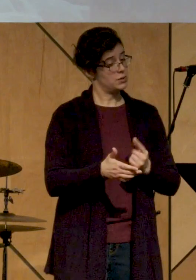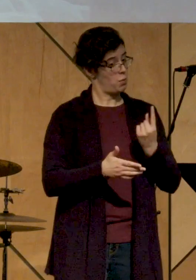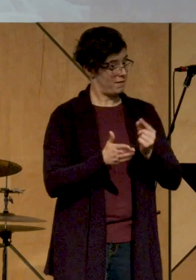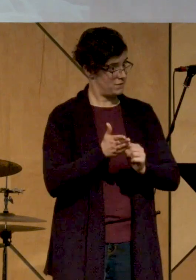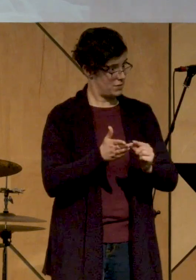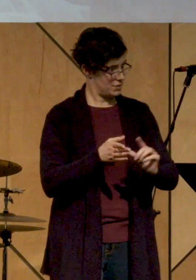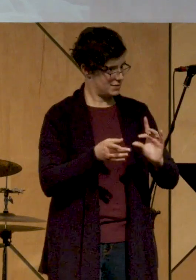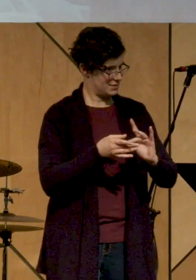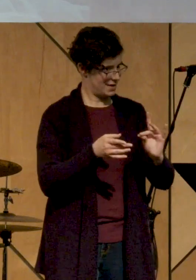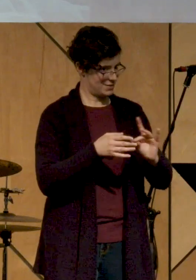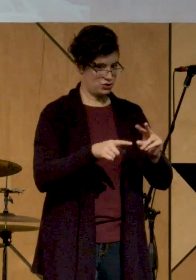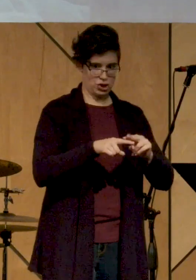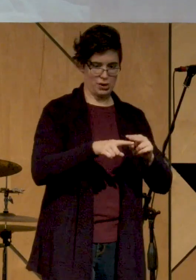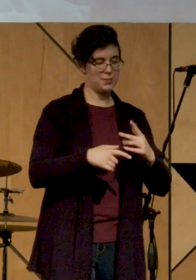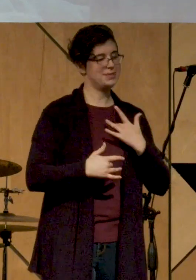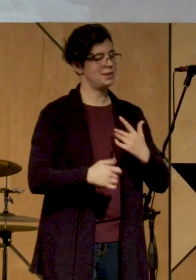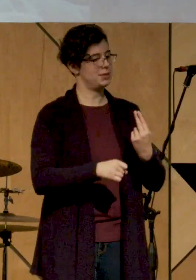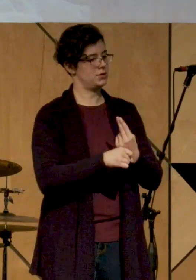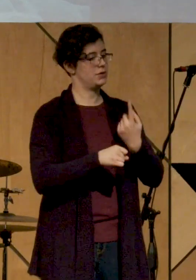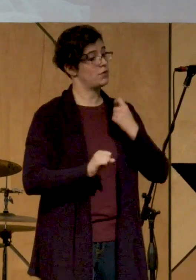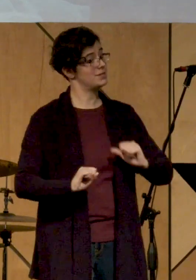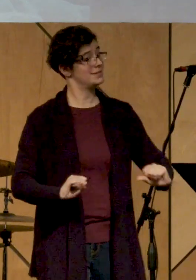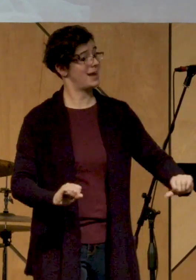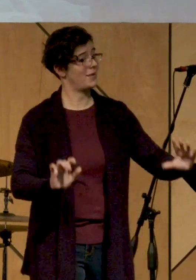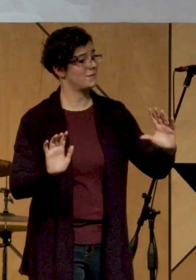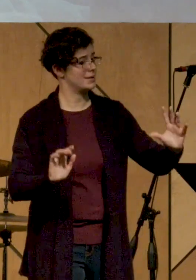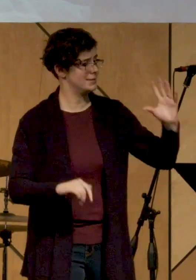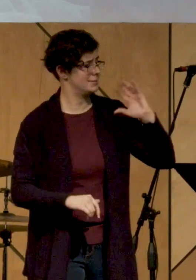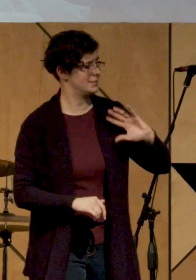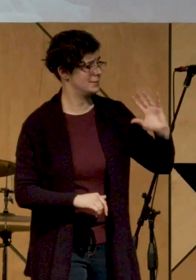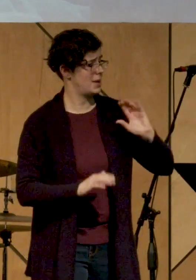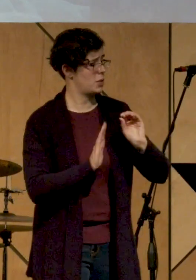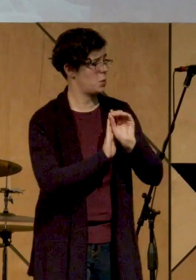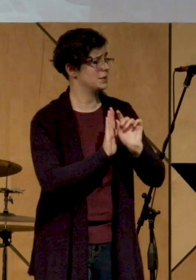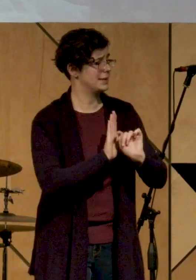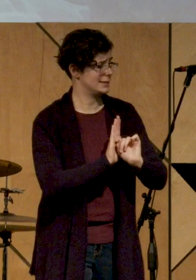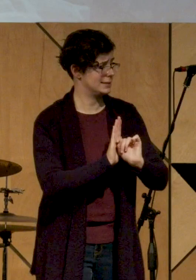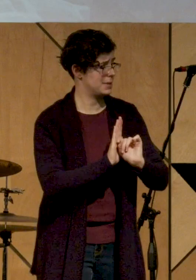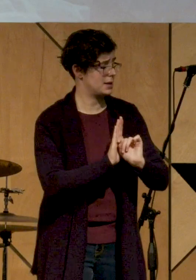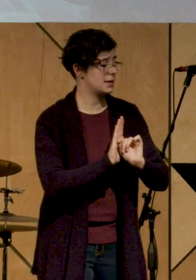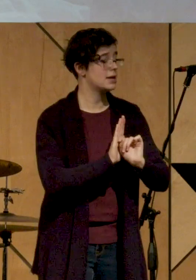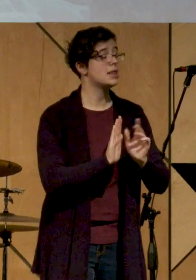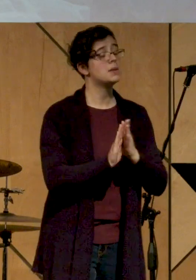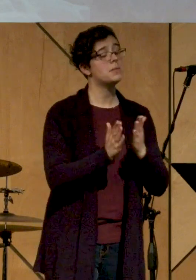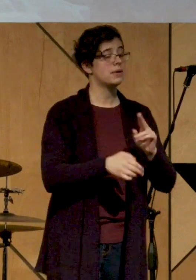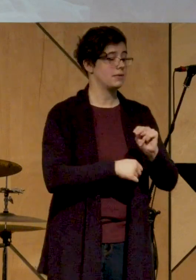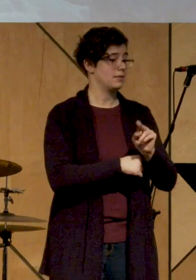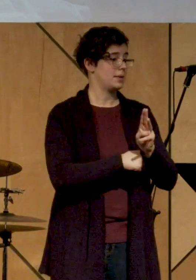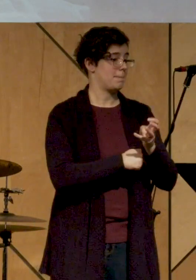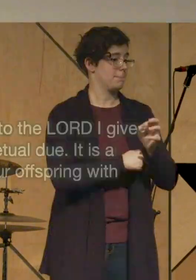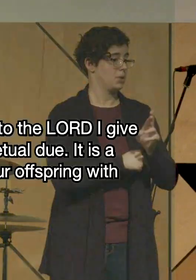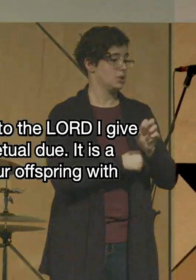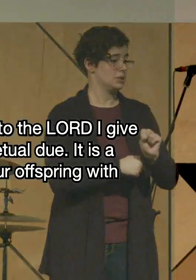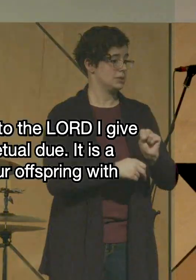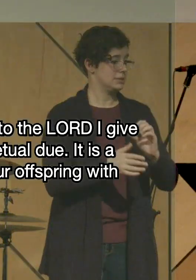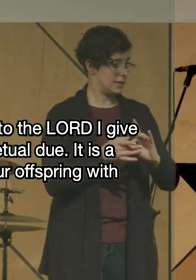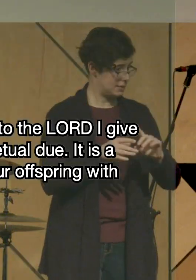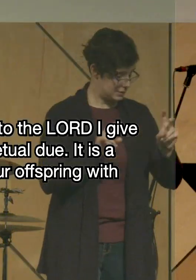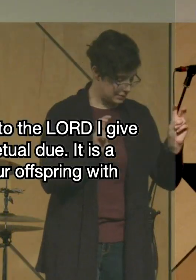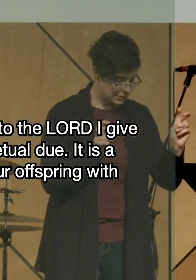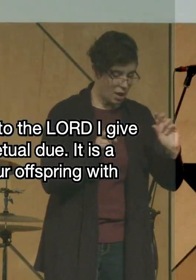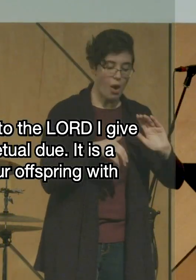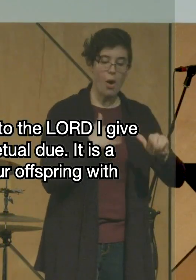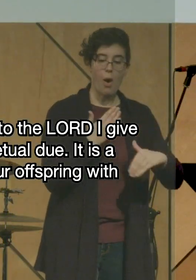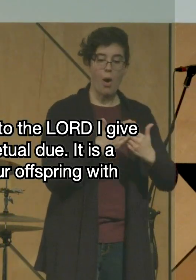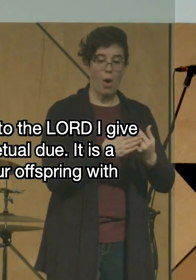used in offerings and sacrifices way back in the Old Testament. Numbers says this, all the